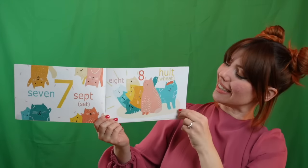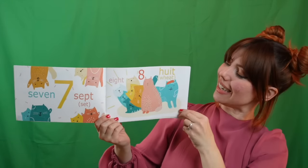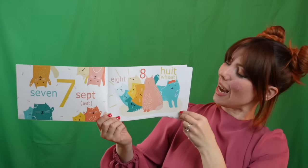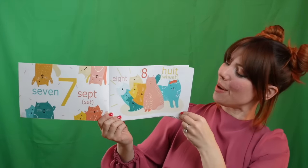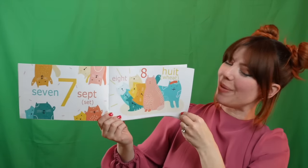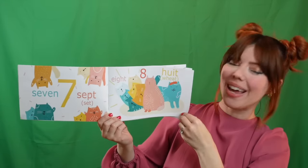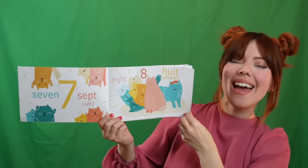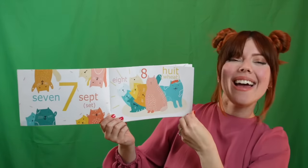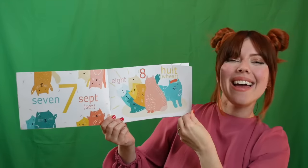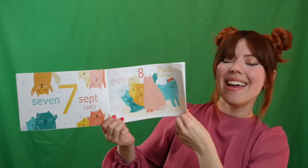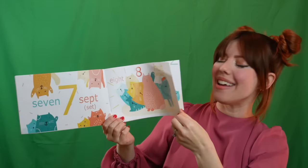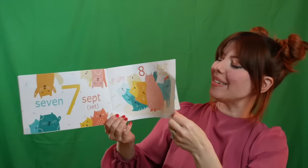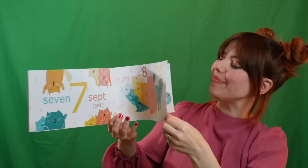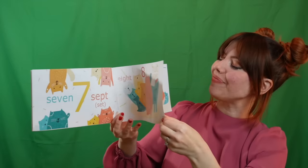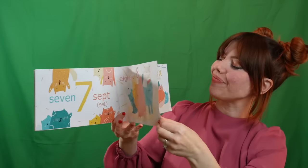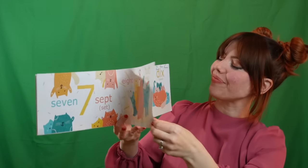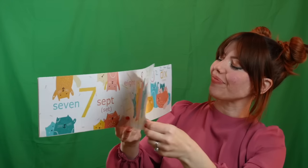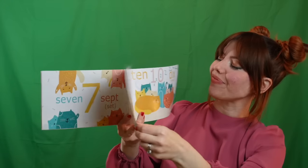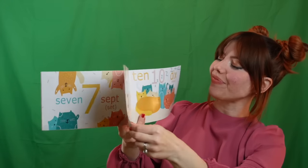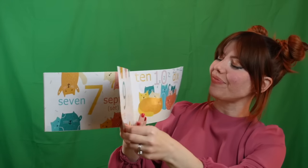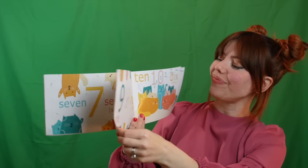Très bien.